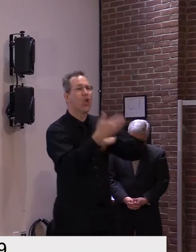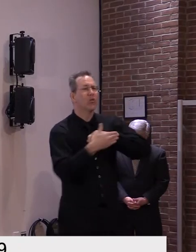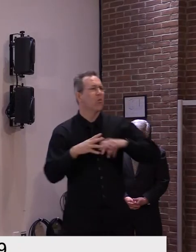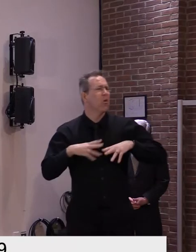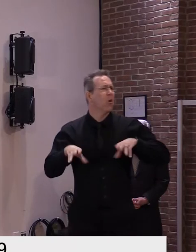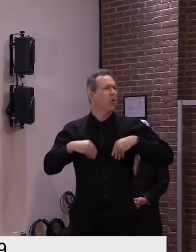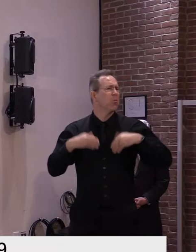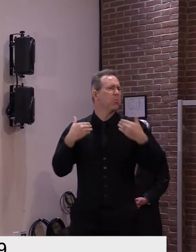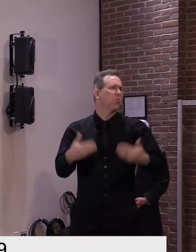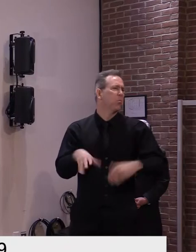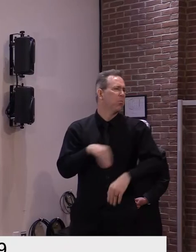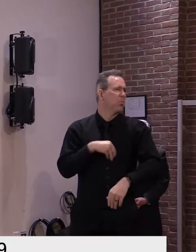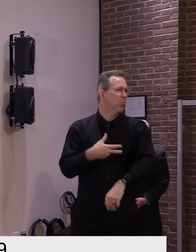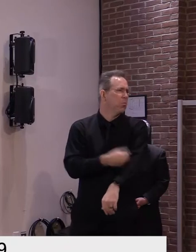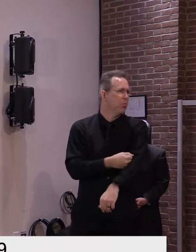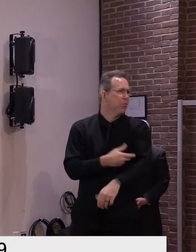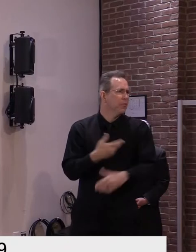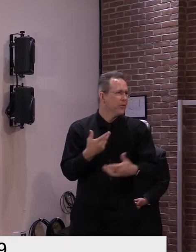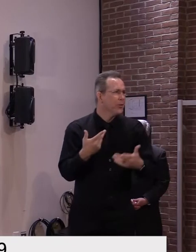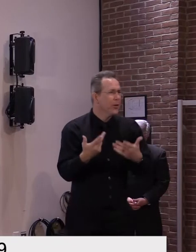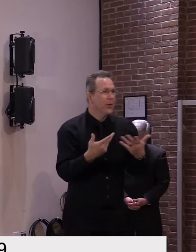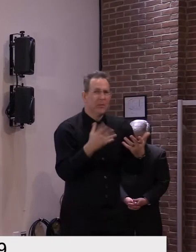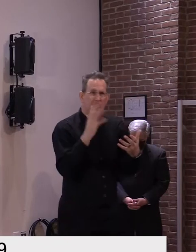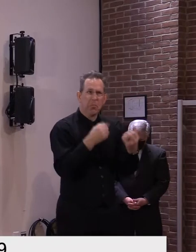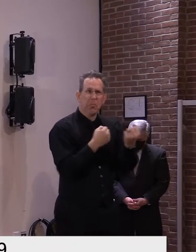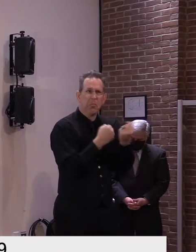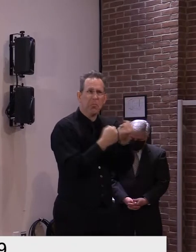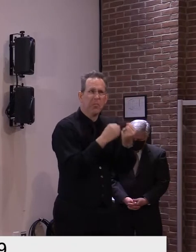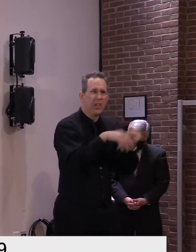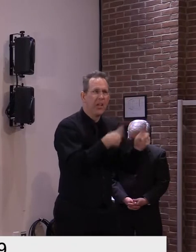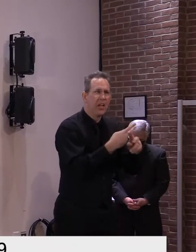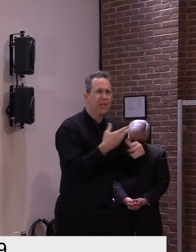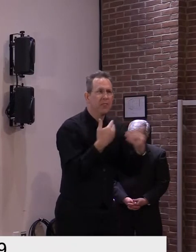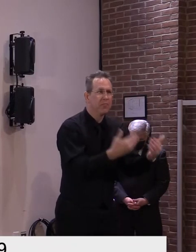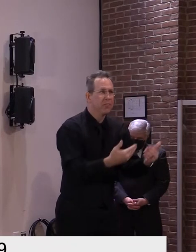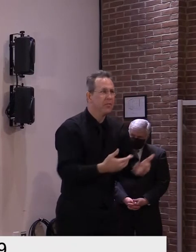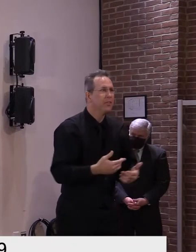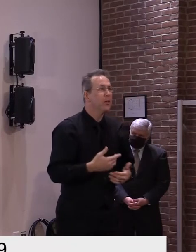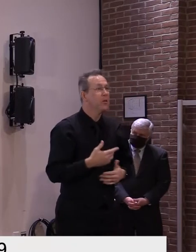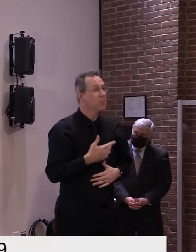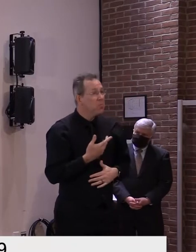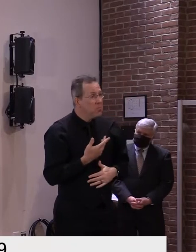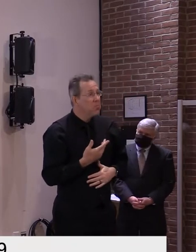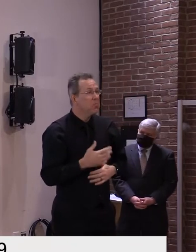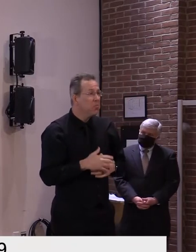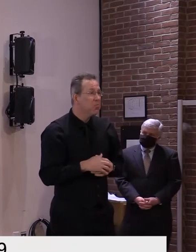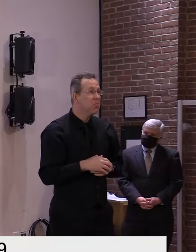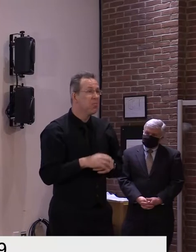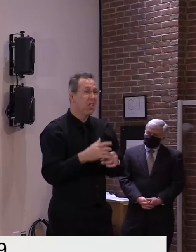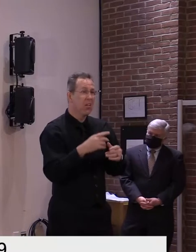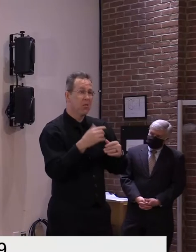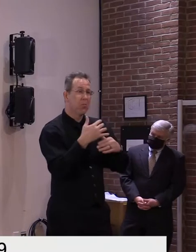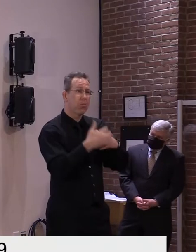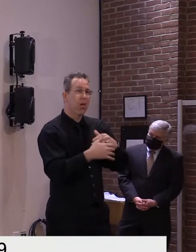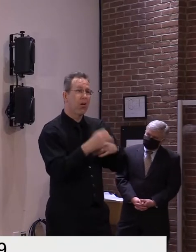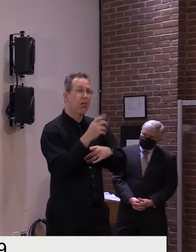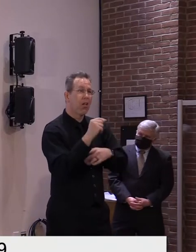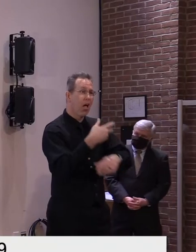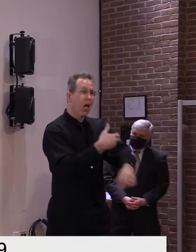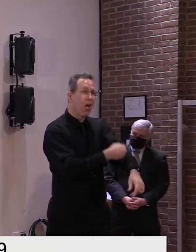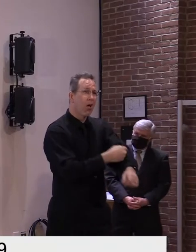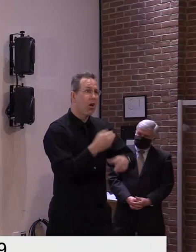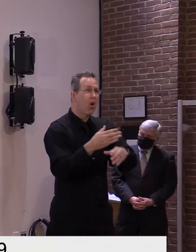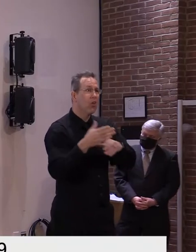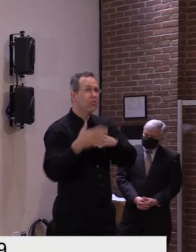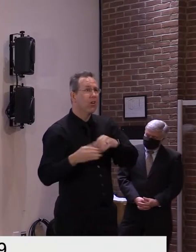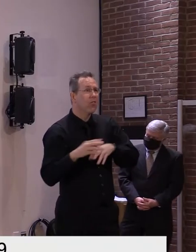seen. Keep in mind also that part of COVID, we don't talk about it a lot because it doesn't